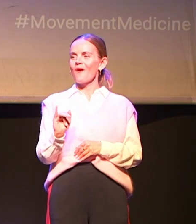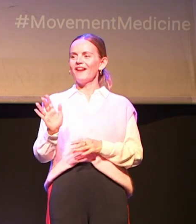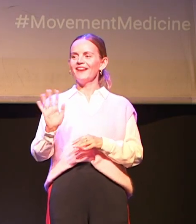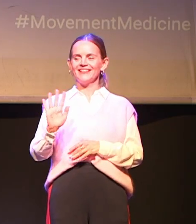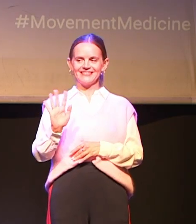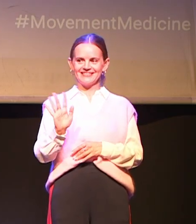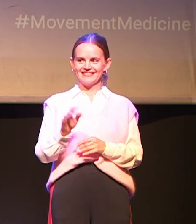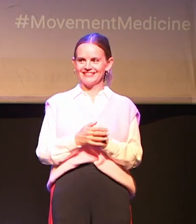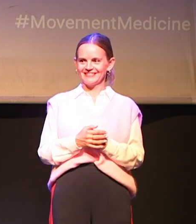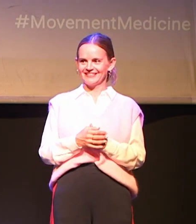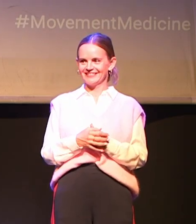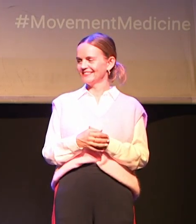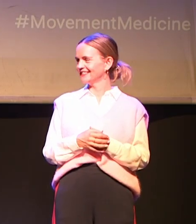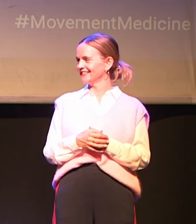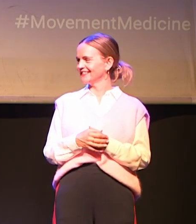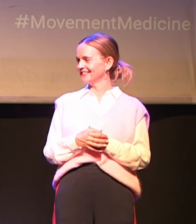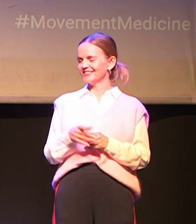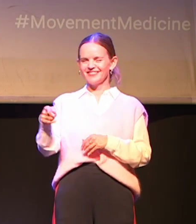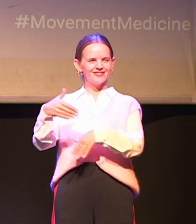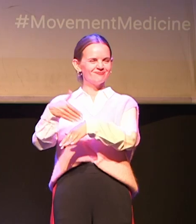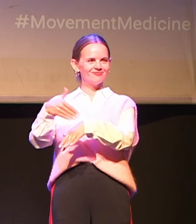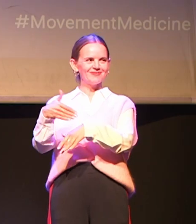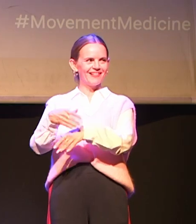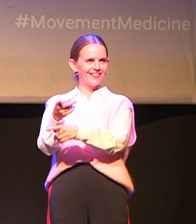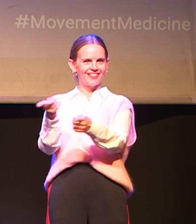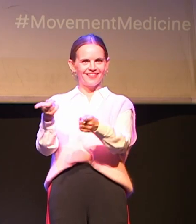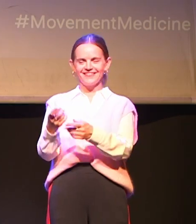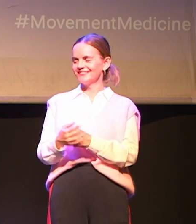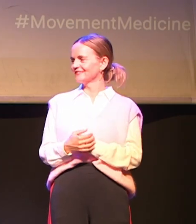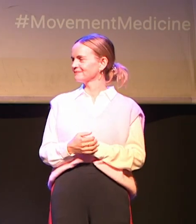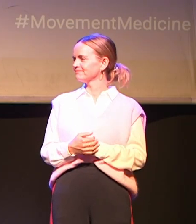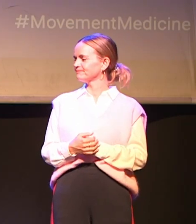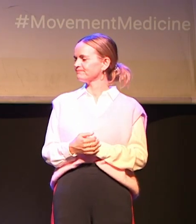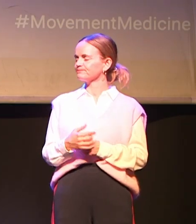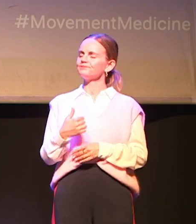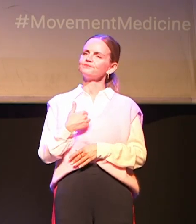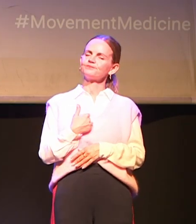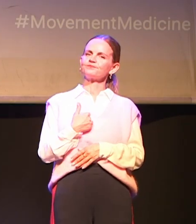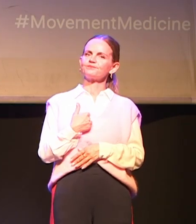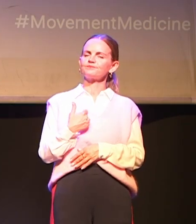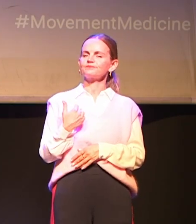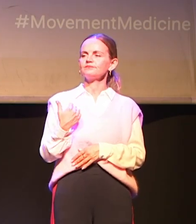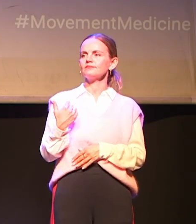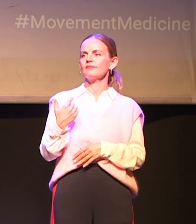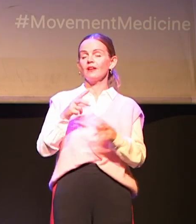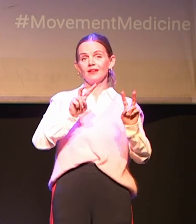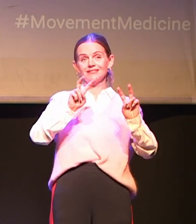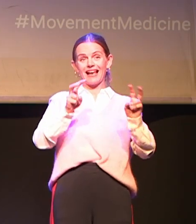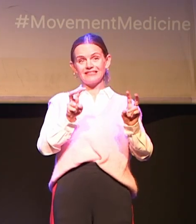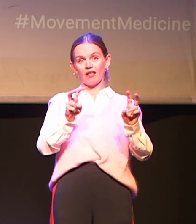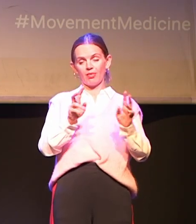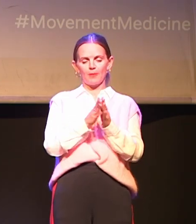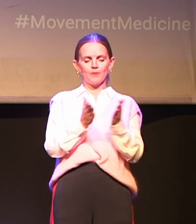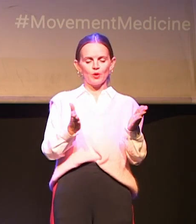No. Y'all are troublemakers up here in the front. Well, I think I've already kind of alluded to it earlier. The title was gonna